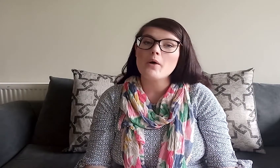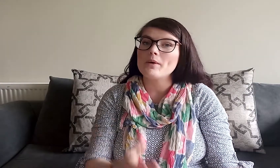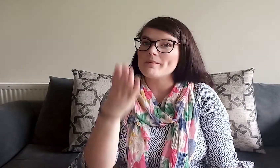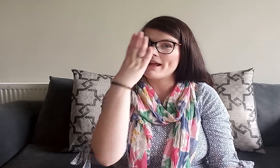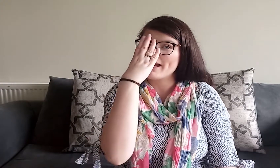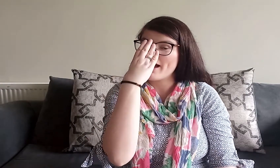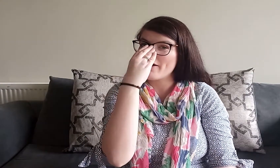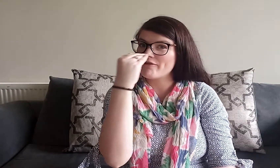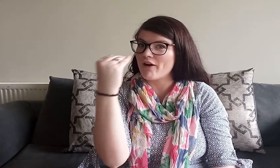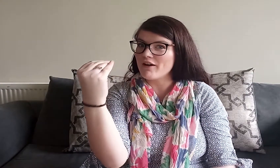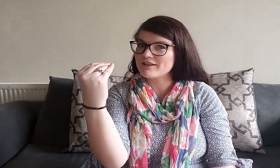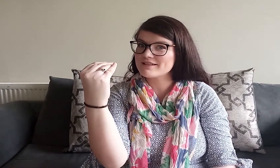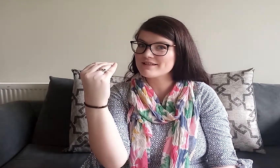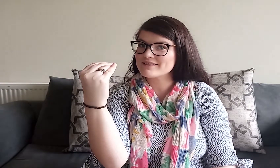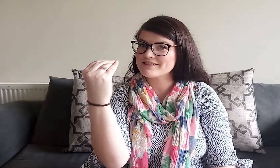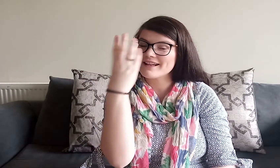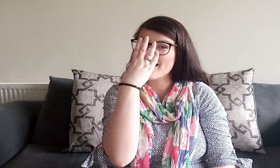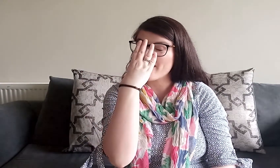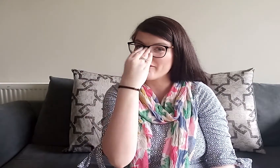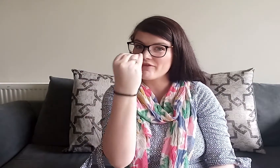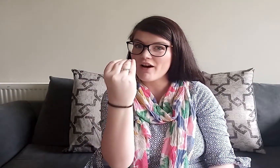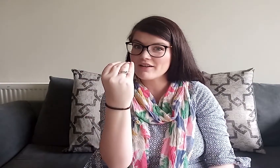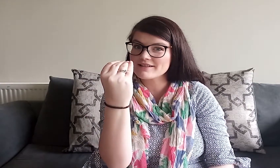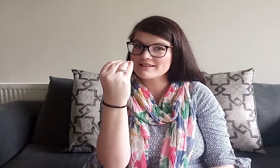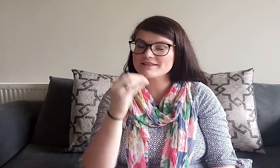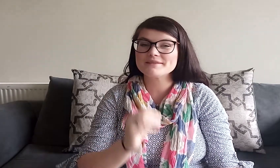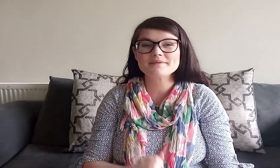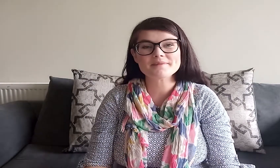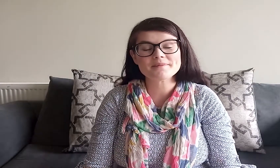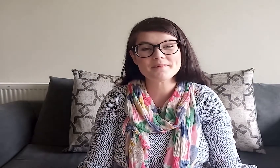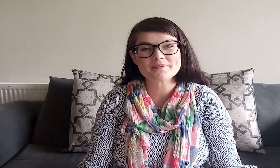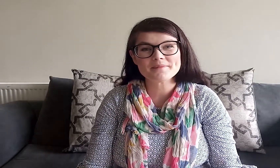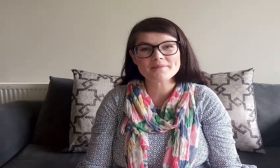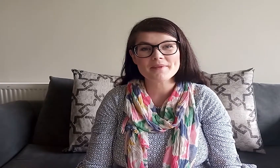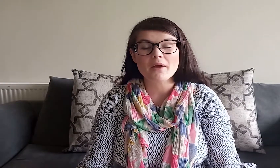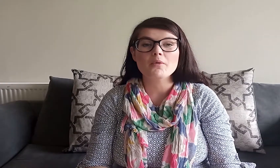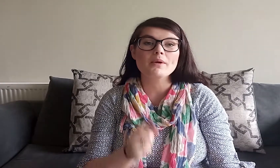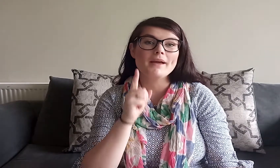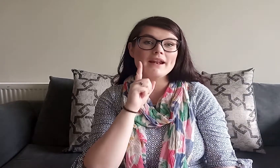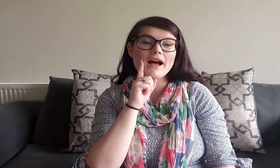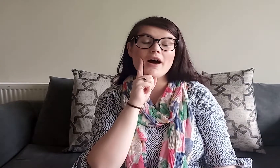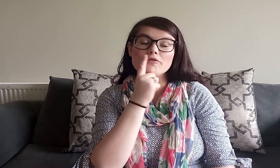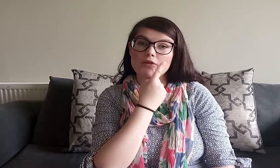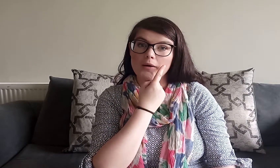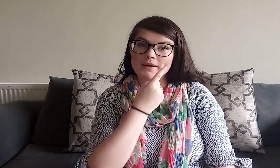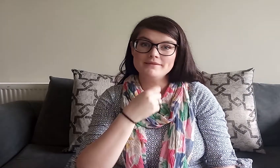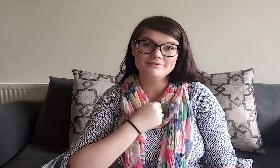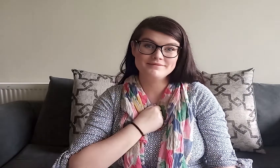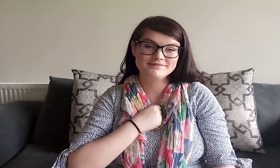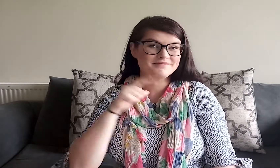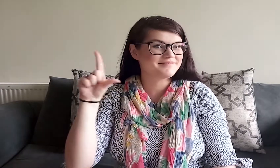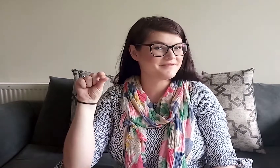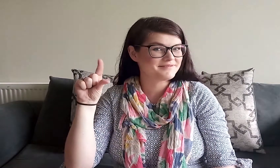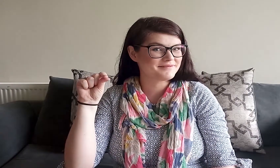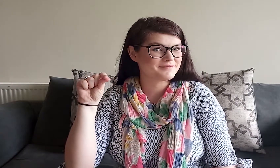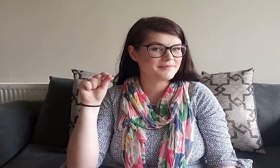We met a fox. A fox. We met a robin.